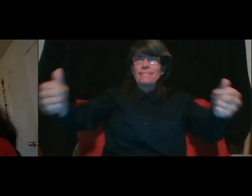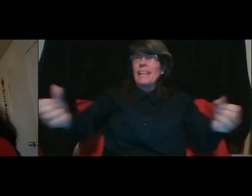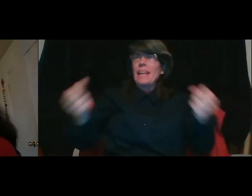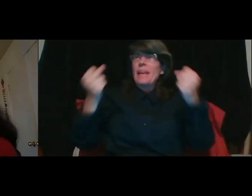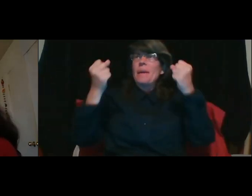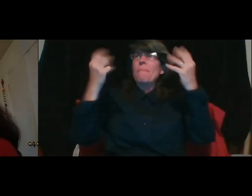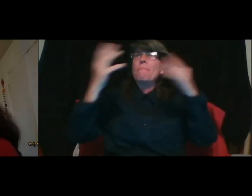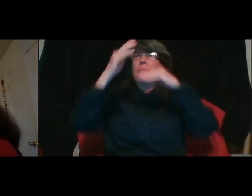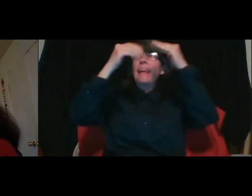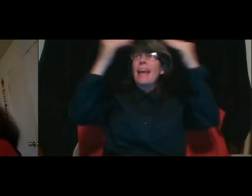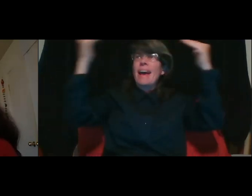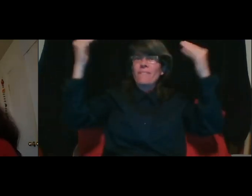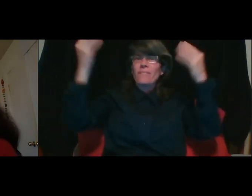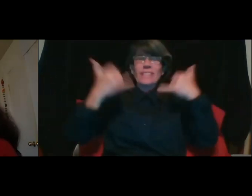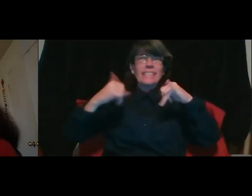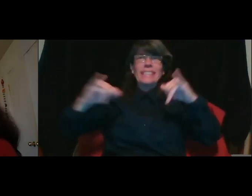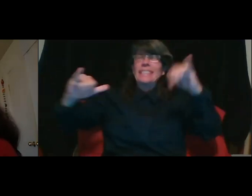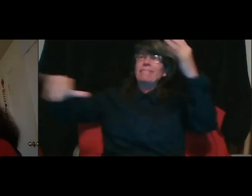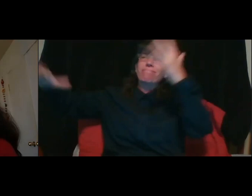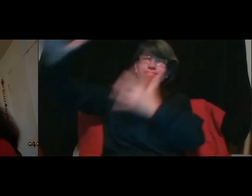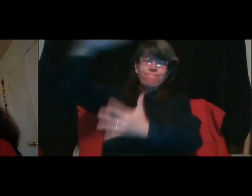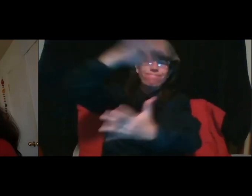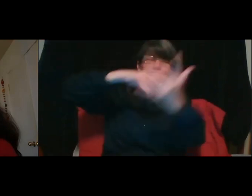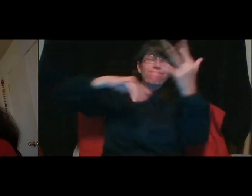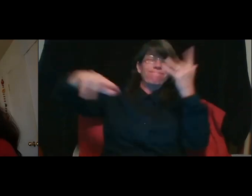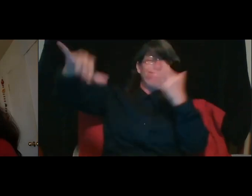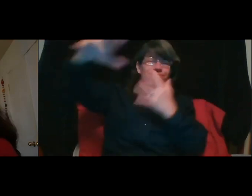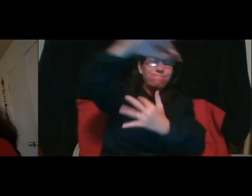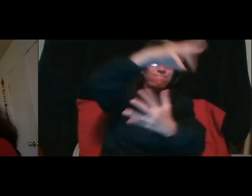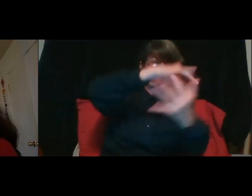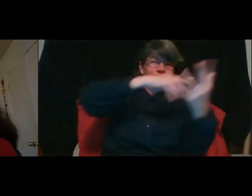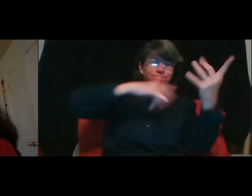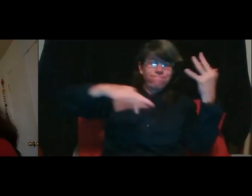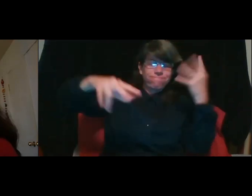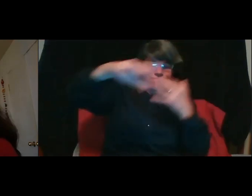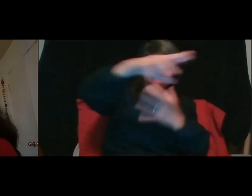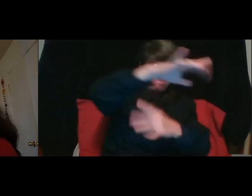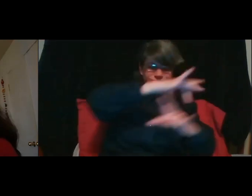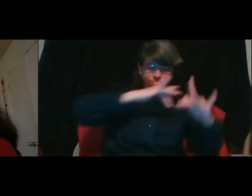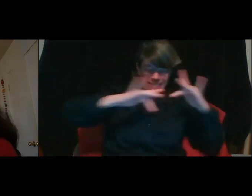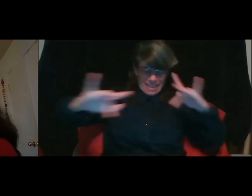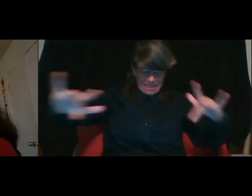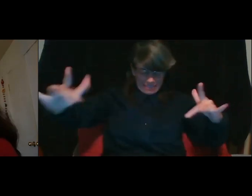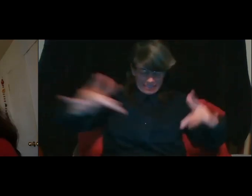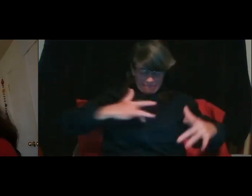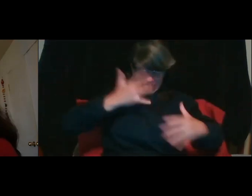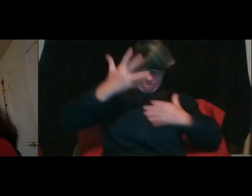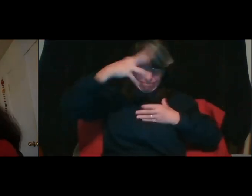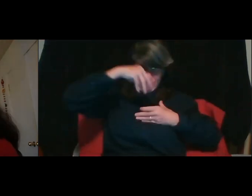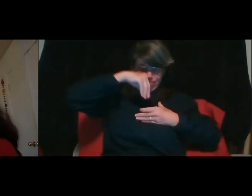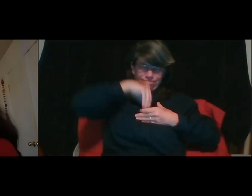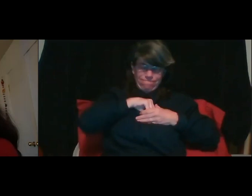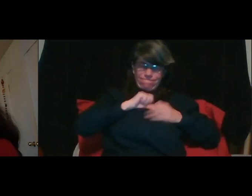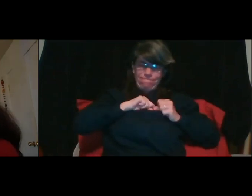still spiraling amongst us. Empty spaces are unfulfilled by grief alone. Warmth of touch